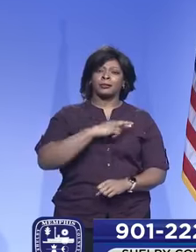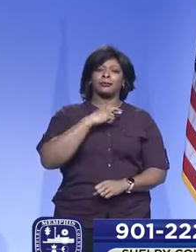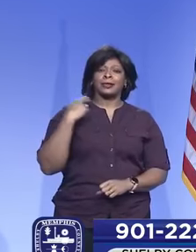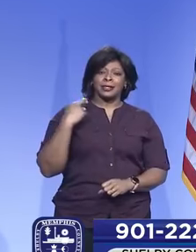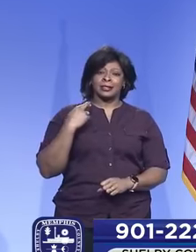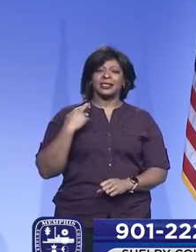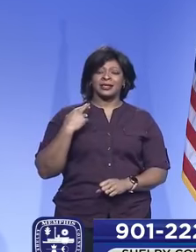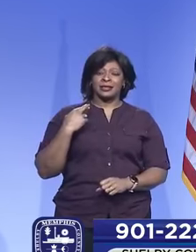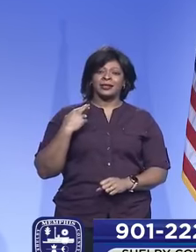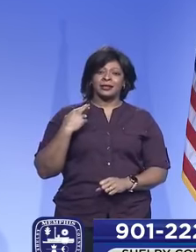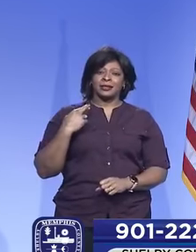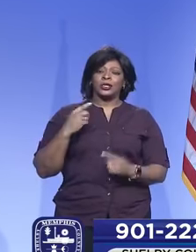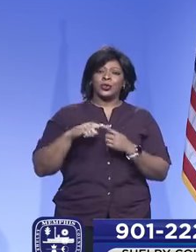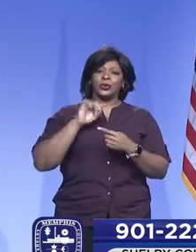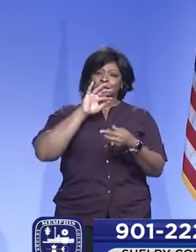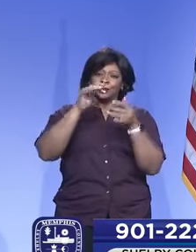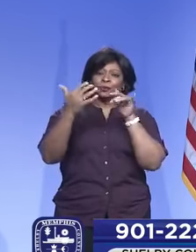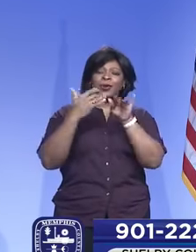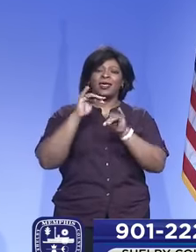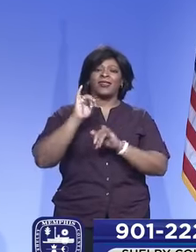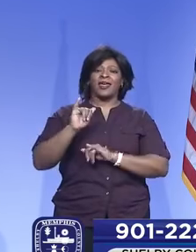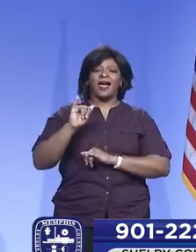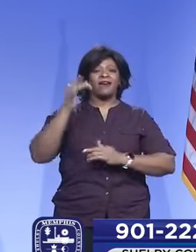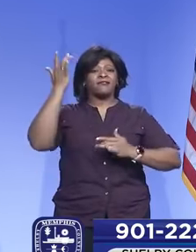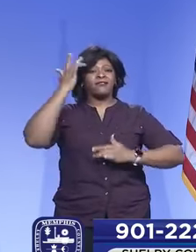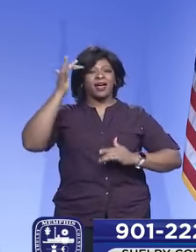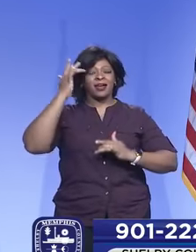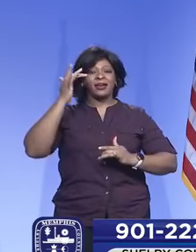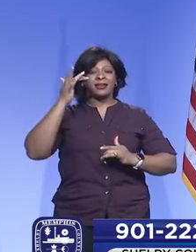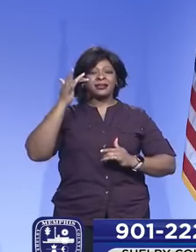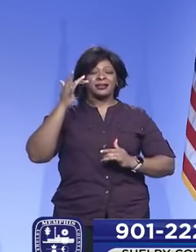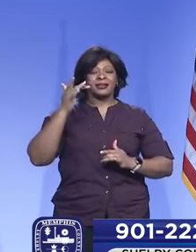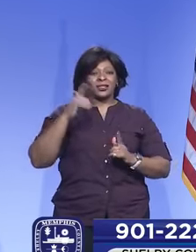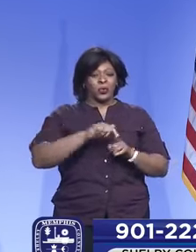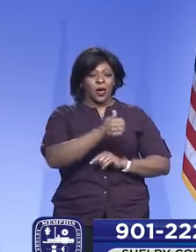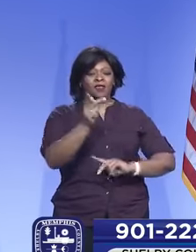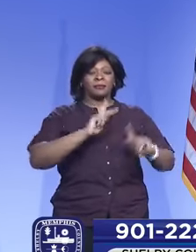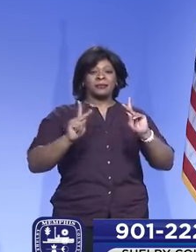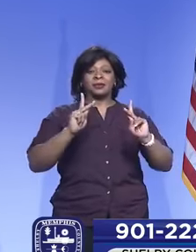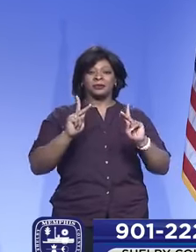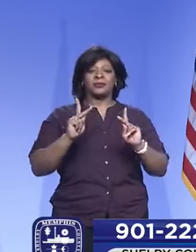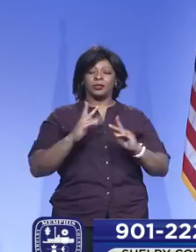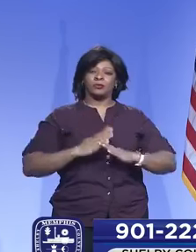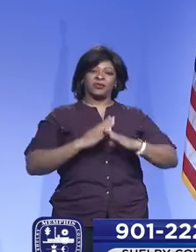of spreading the virus as well as getting infected.